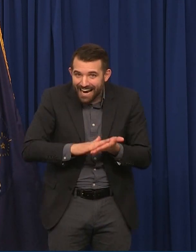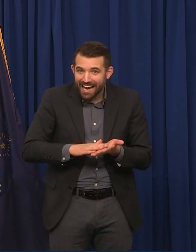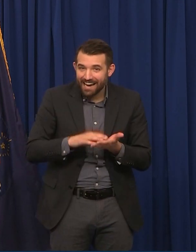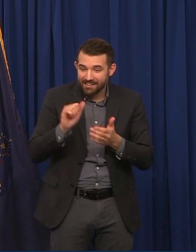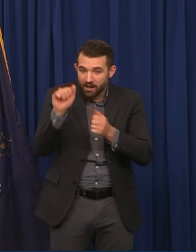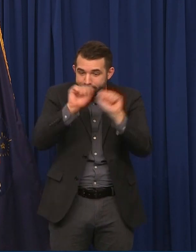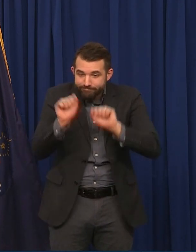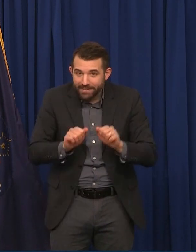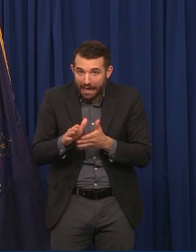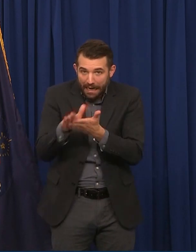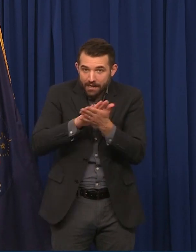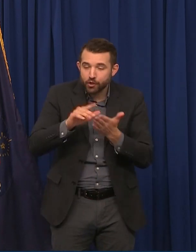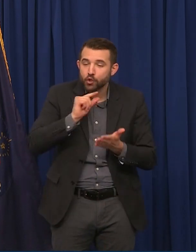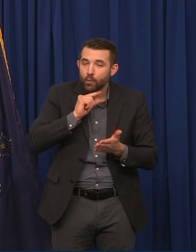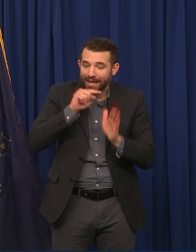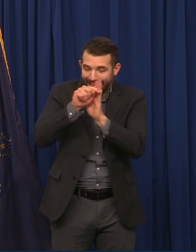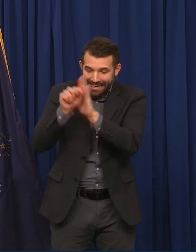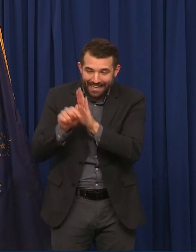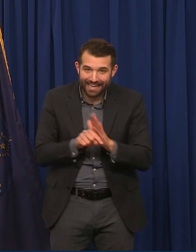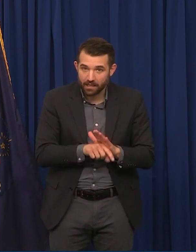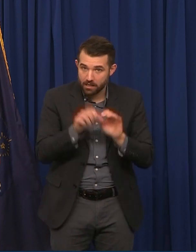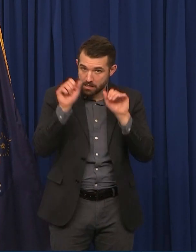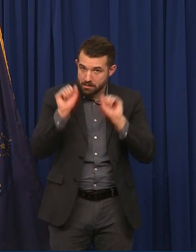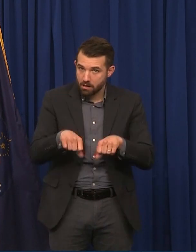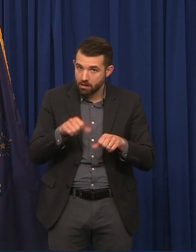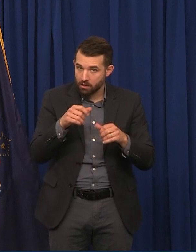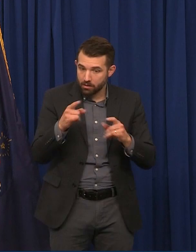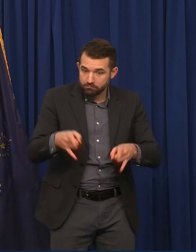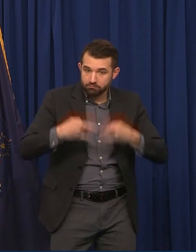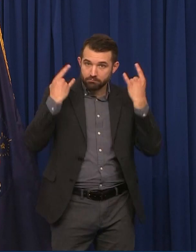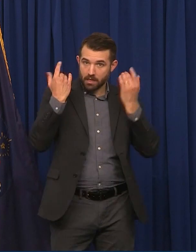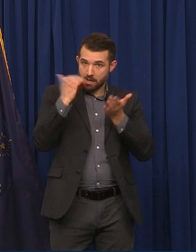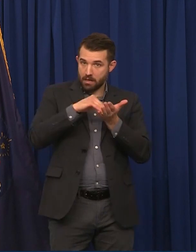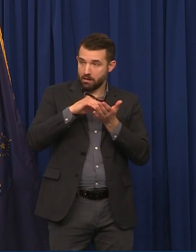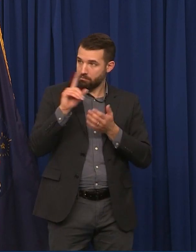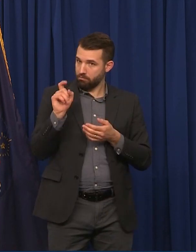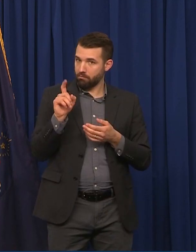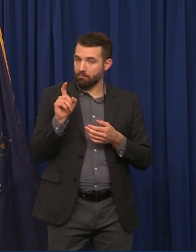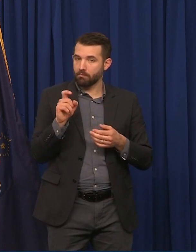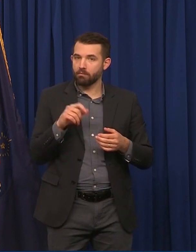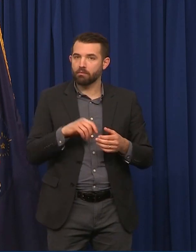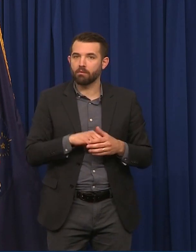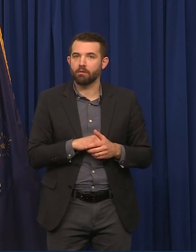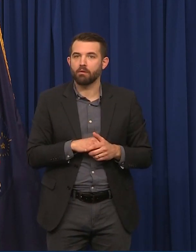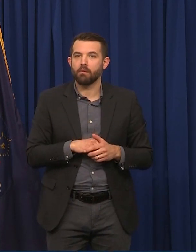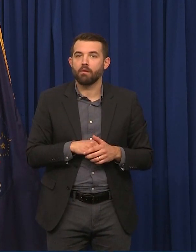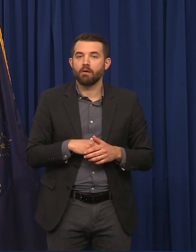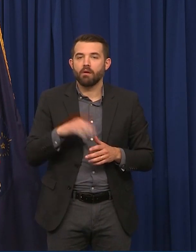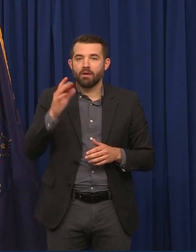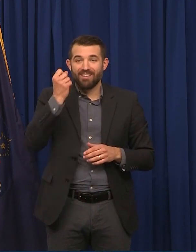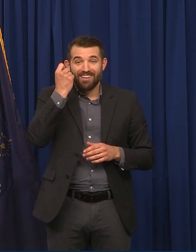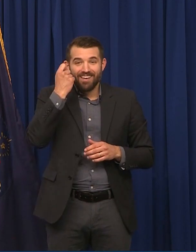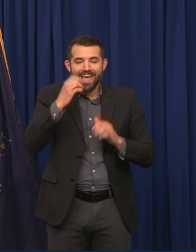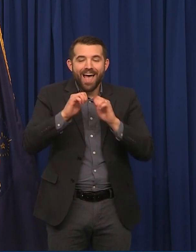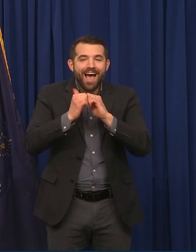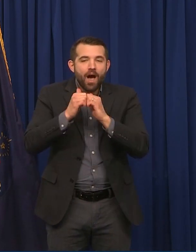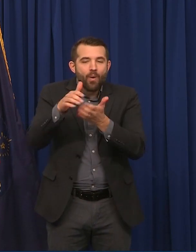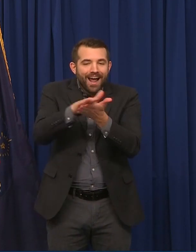Ways that the PPE can be lengthened and still retain its integrity to keep healthcare workers